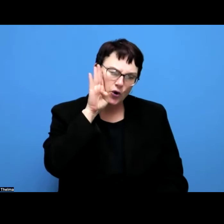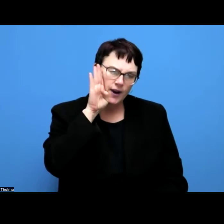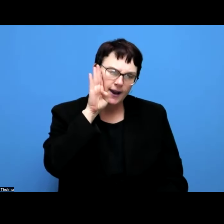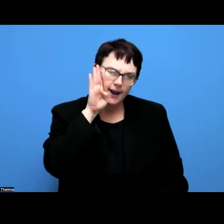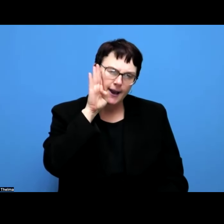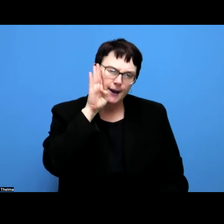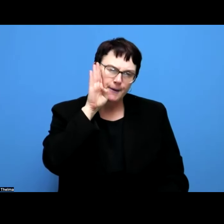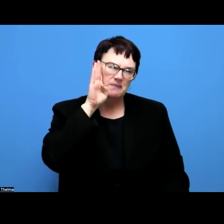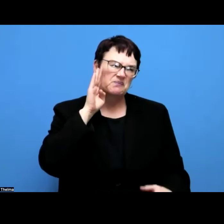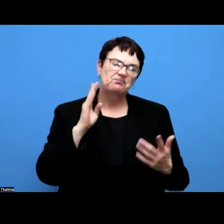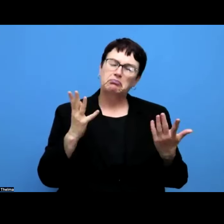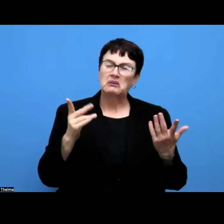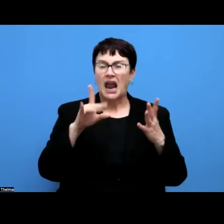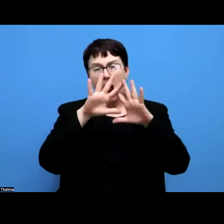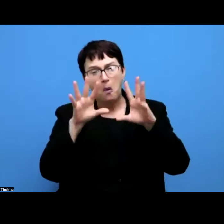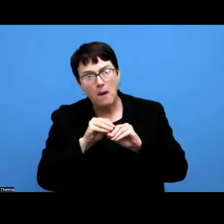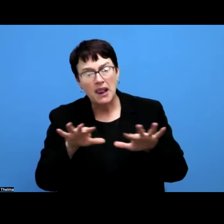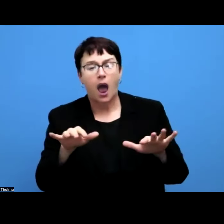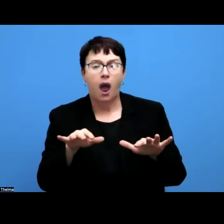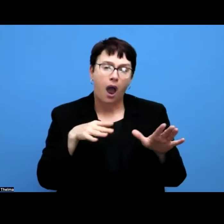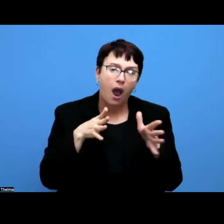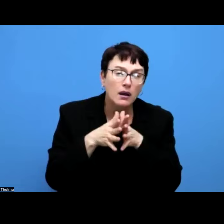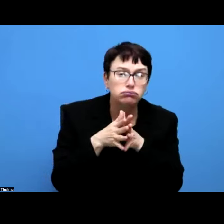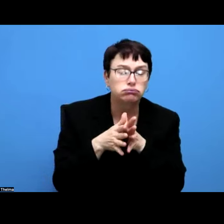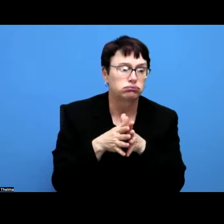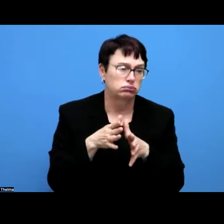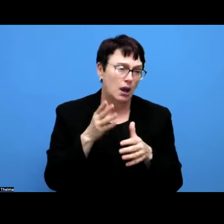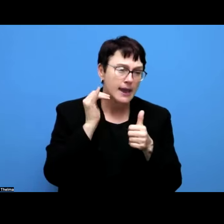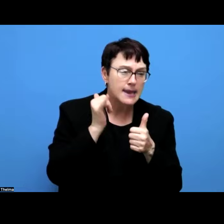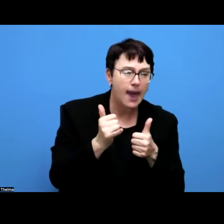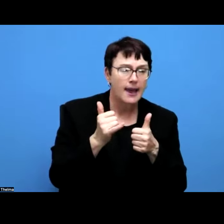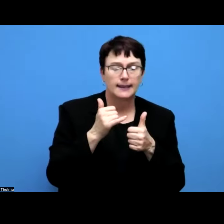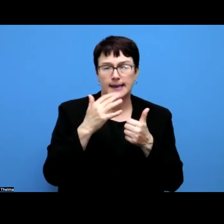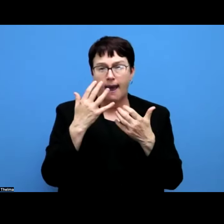to make these financing models really affordable for people with disabilities,